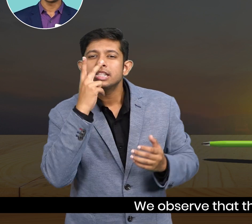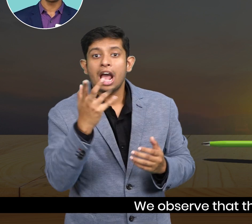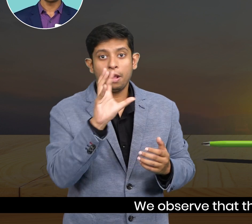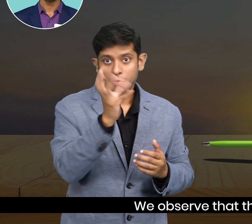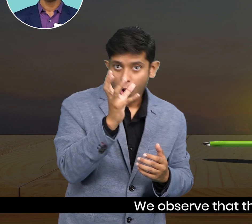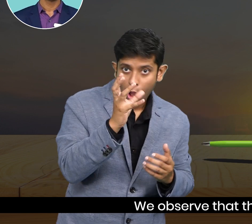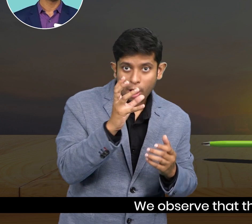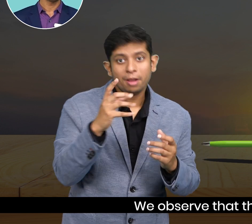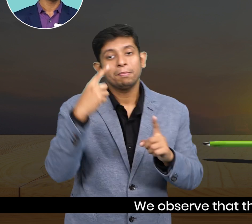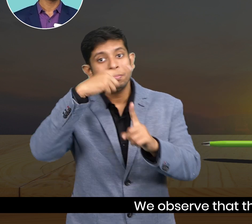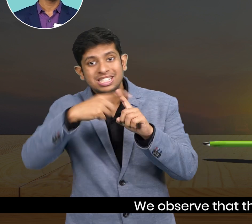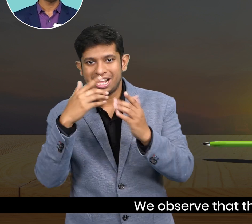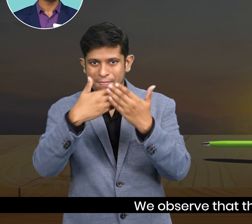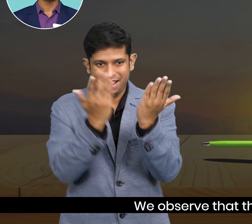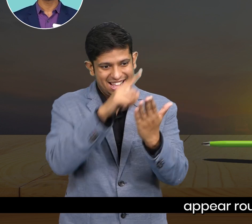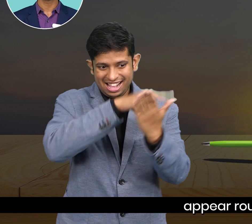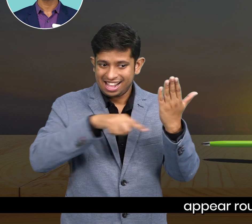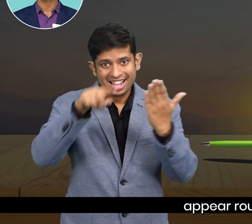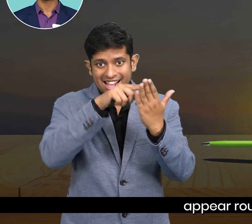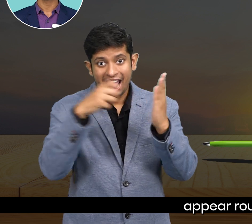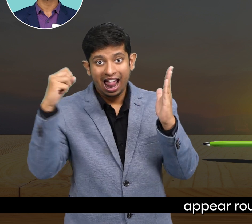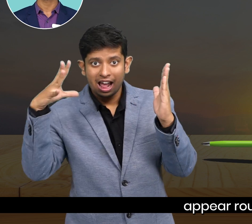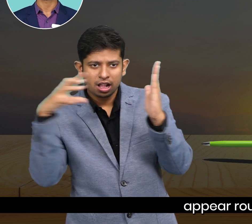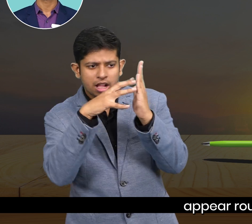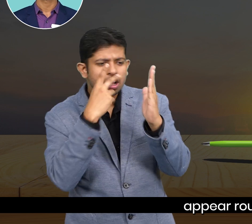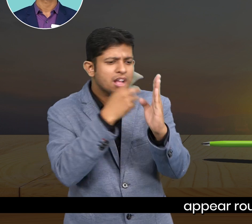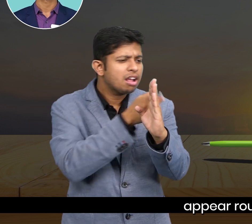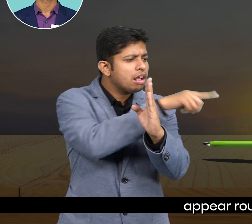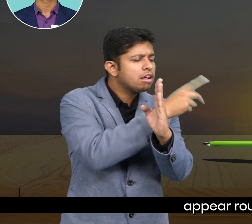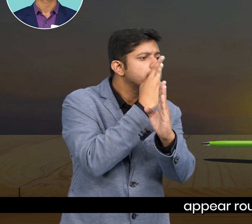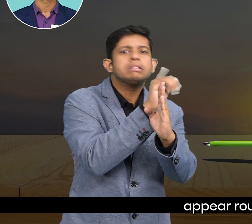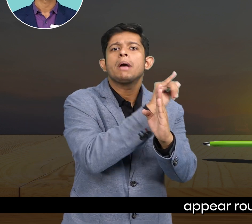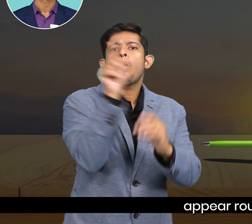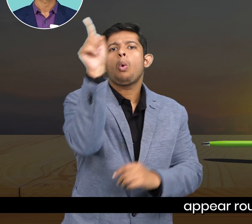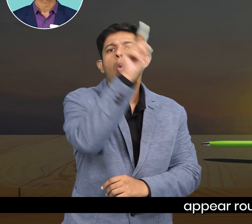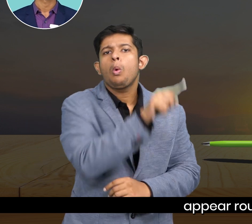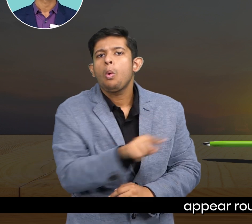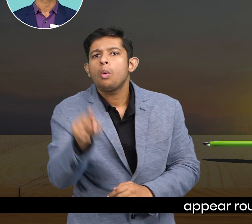We observe that the ball and the plate appear round in shape.